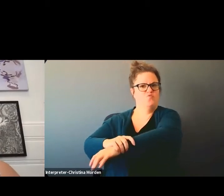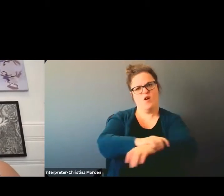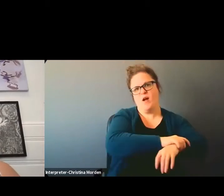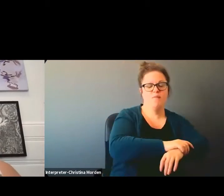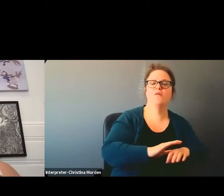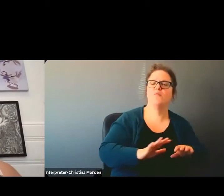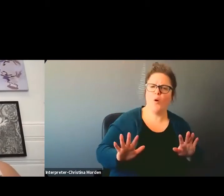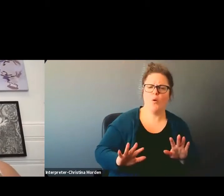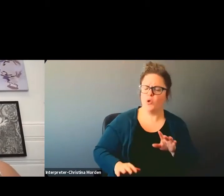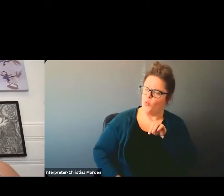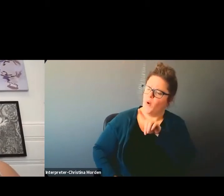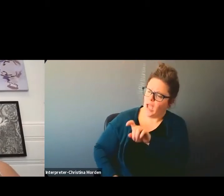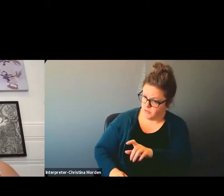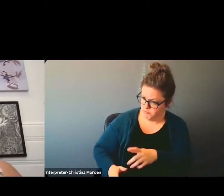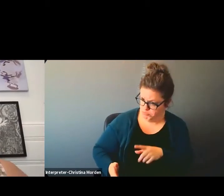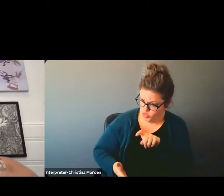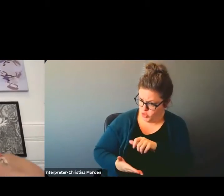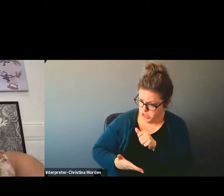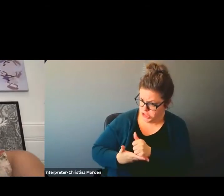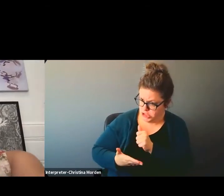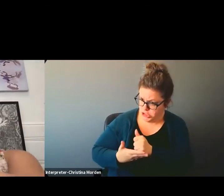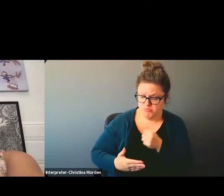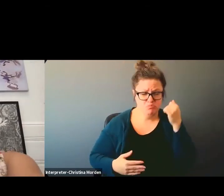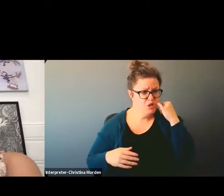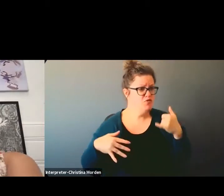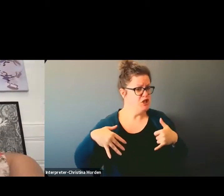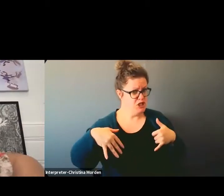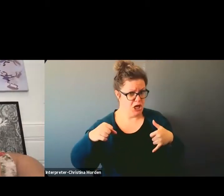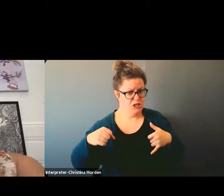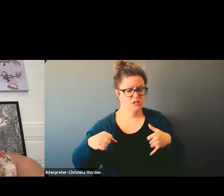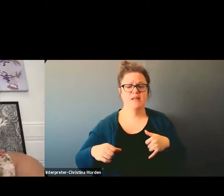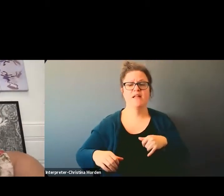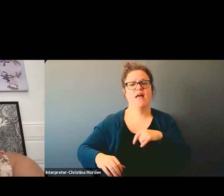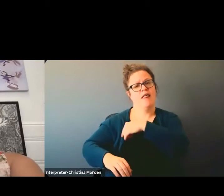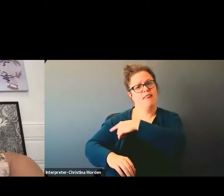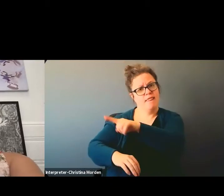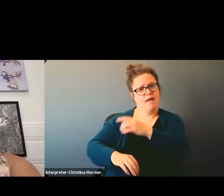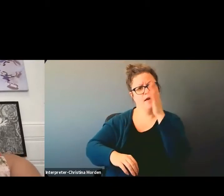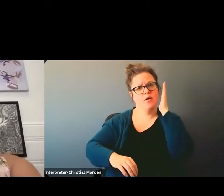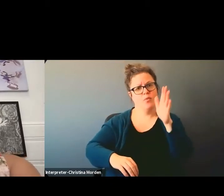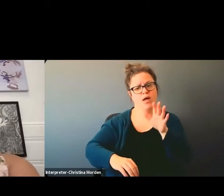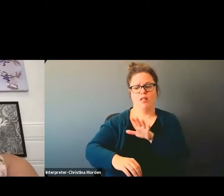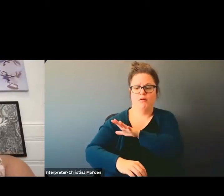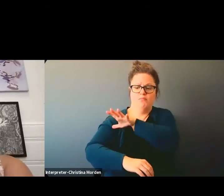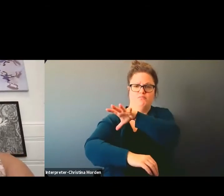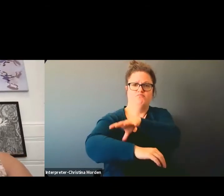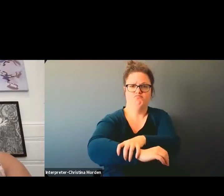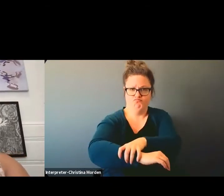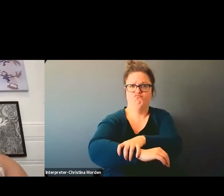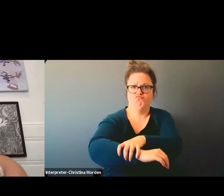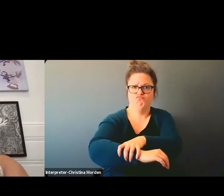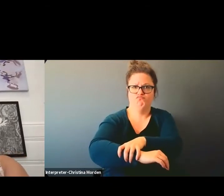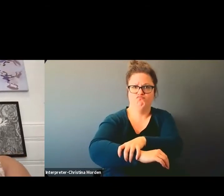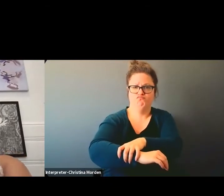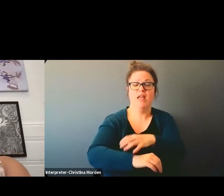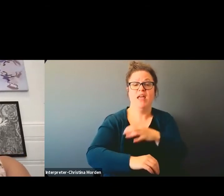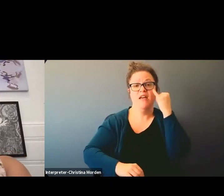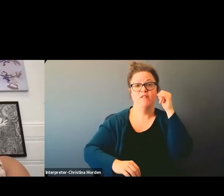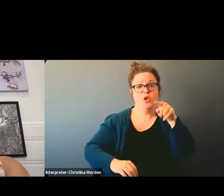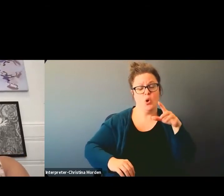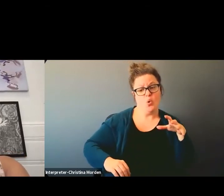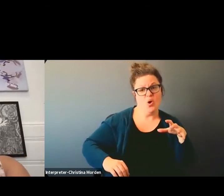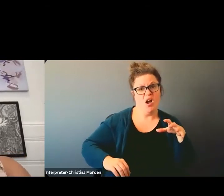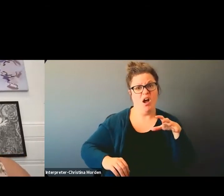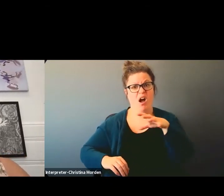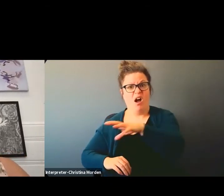them, do they need assistance? And if they do, they take your arm so that you're positioned in front. Because if you take their arm, they're in